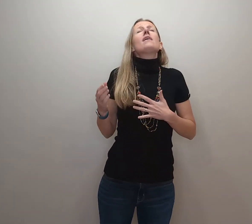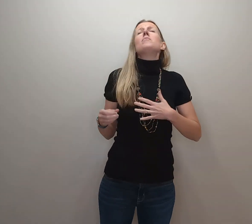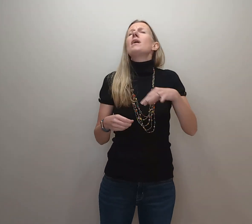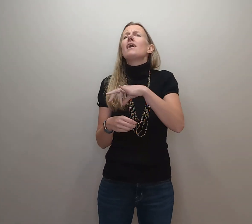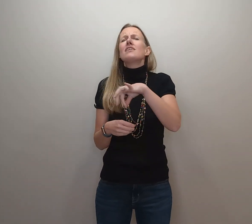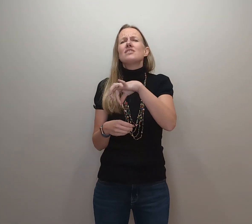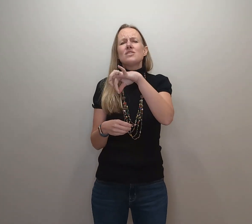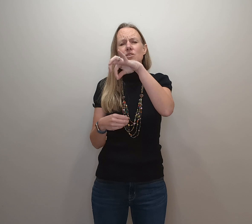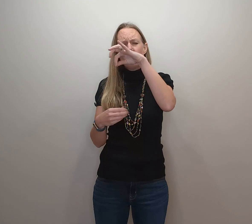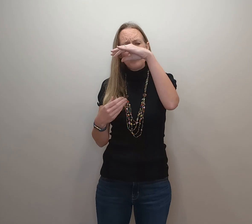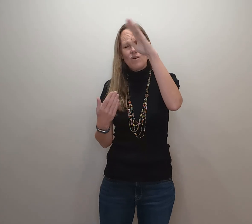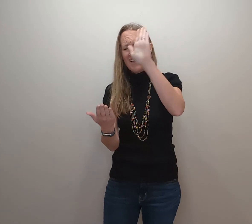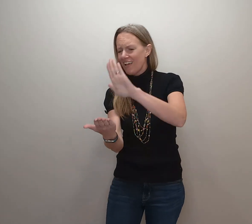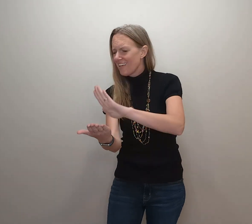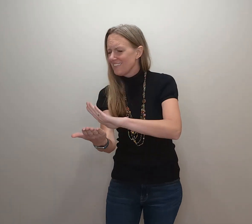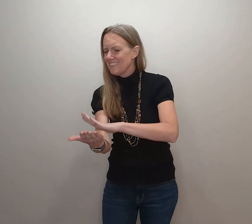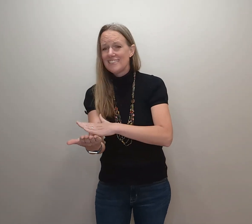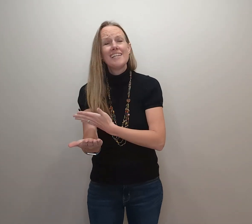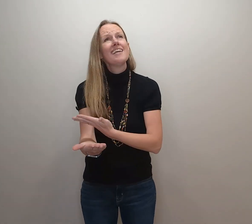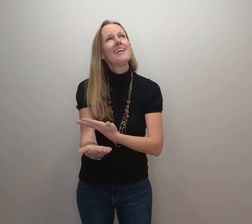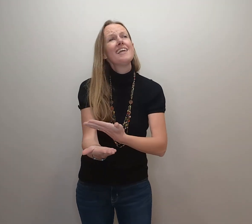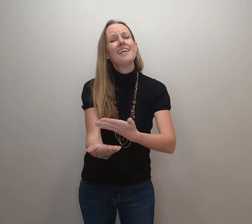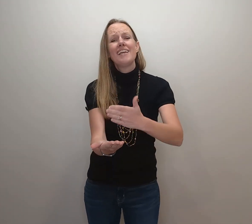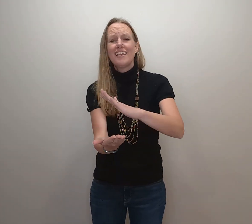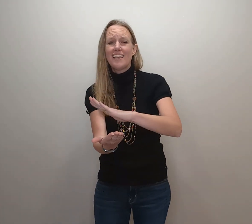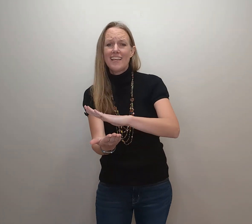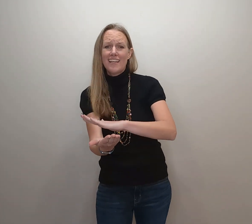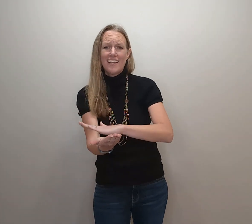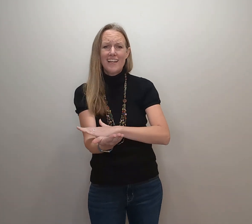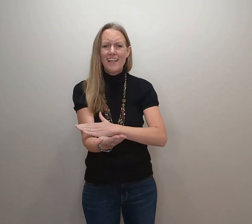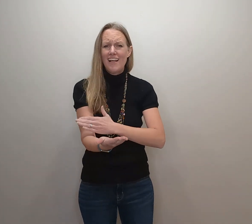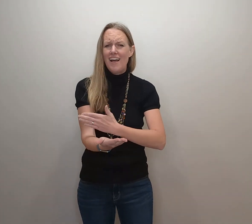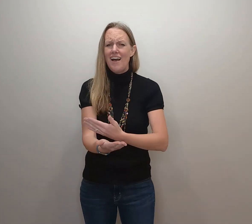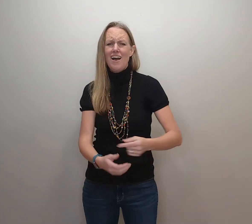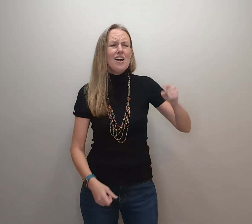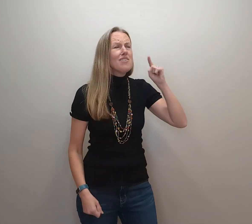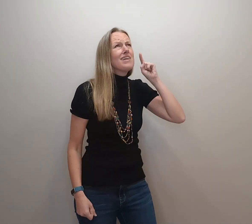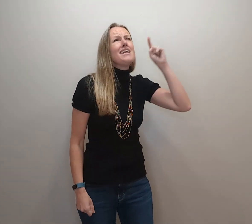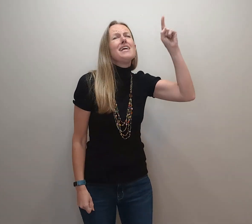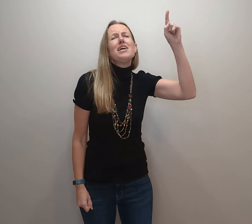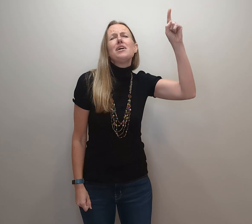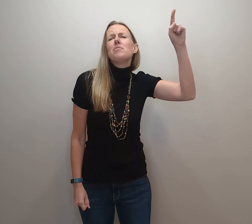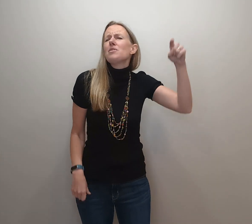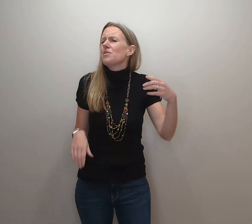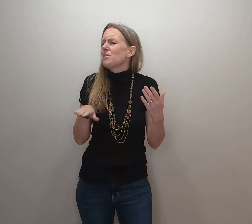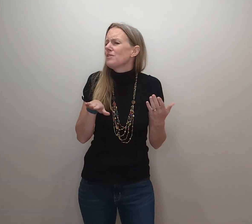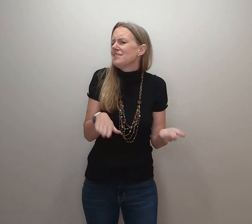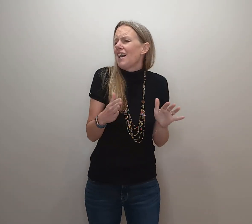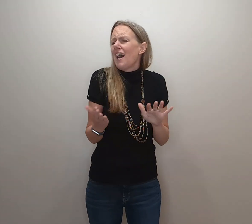Awake my soul and sing of Him who